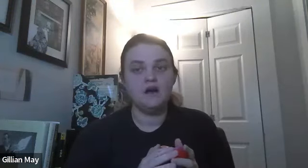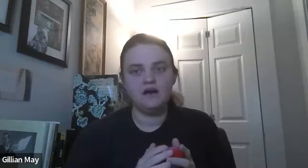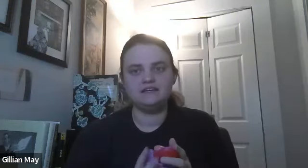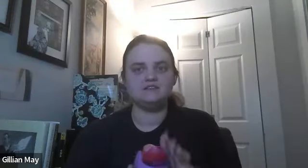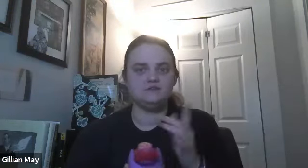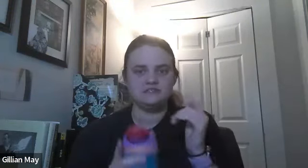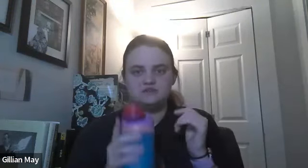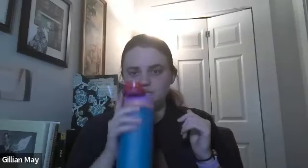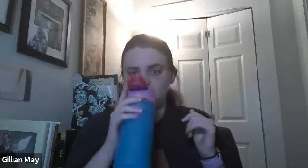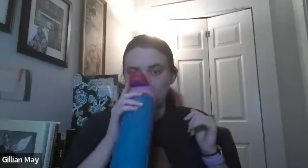Honest. Oh, that's a good one.